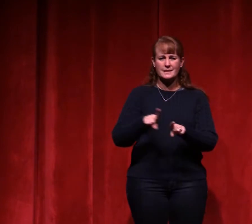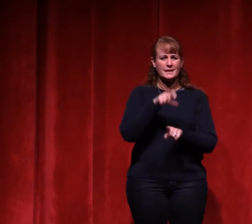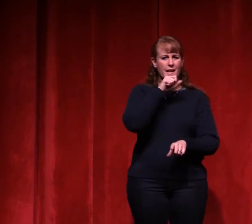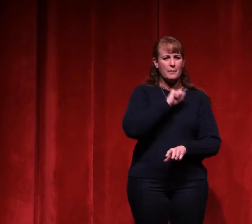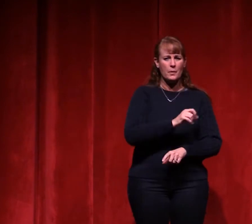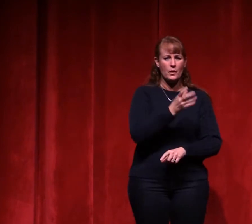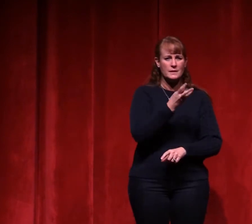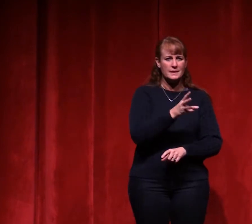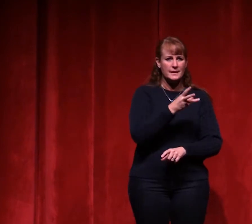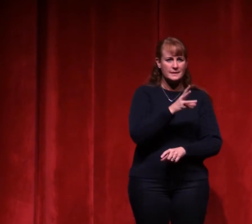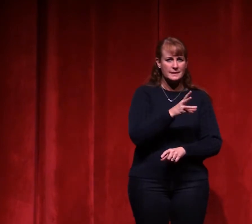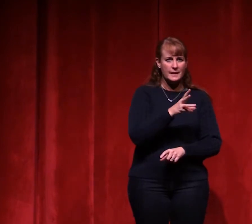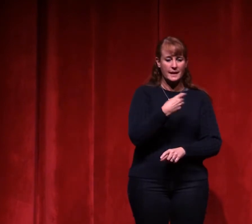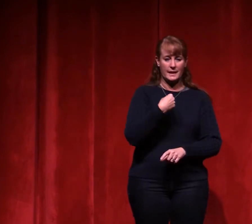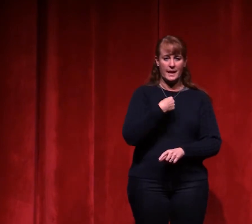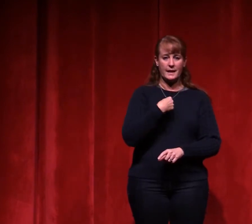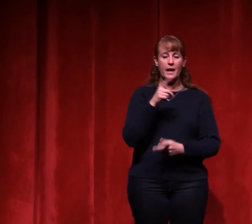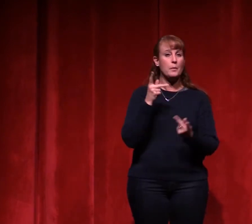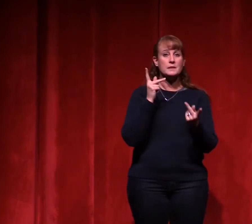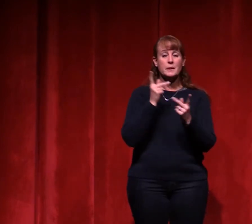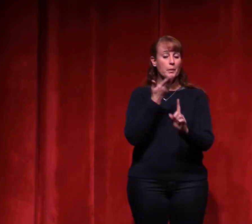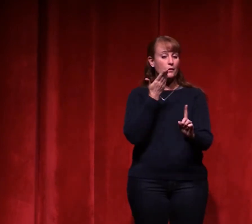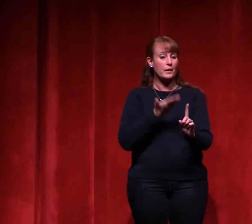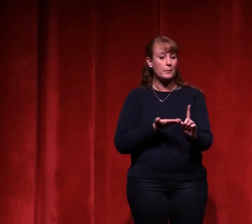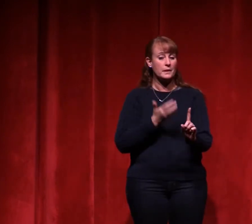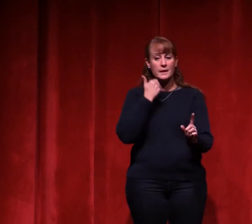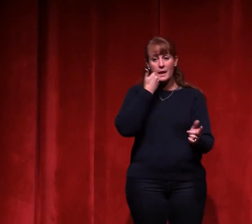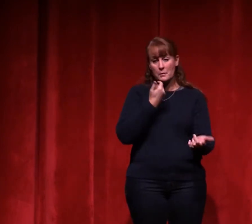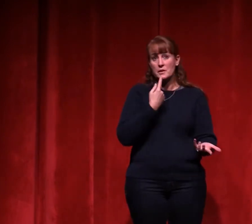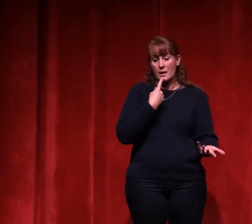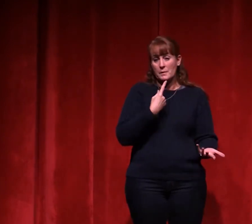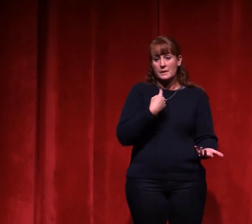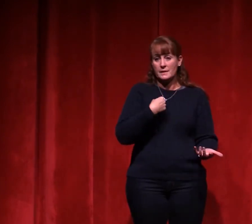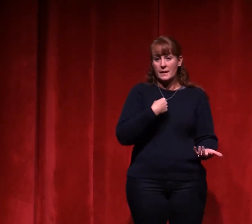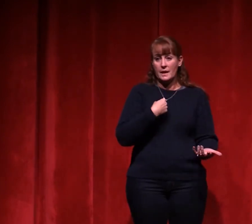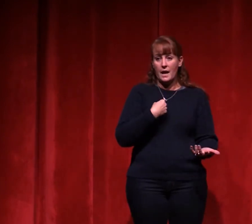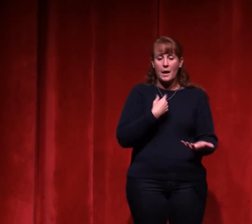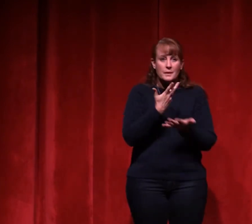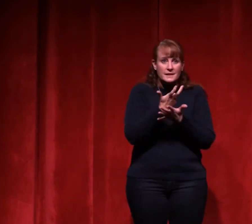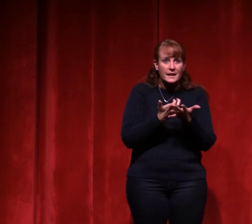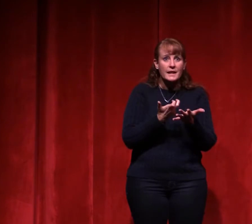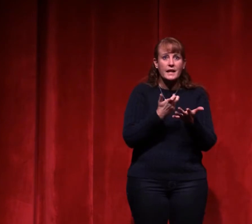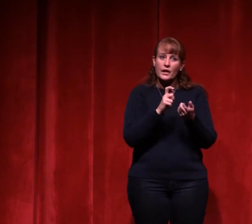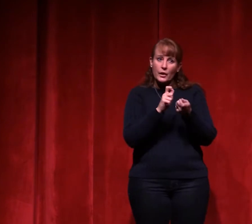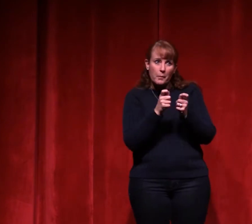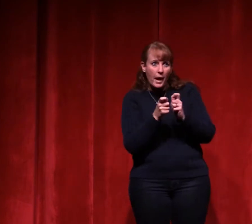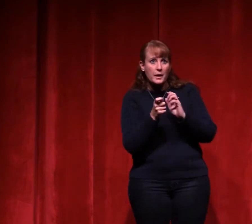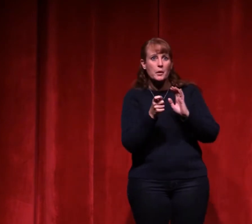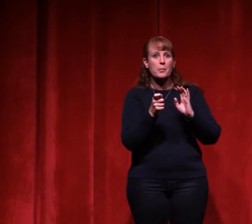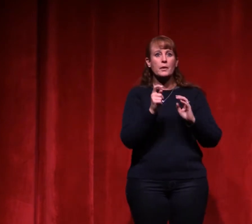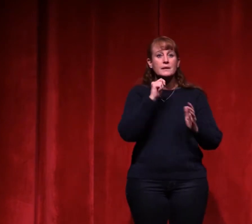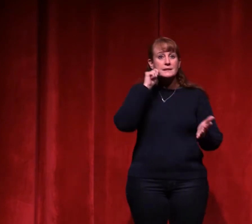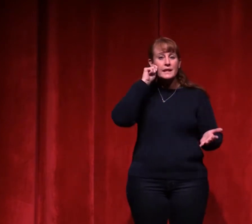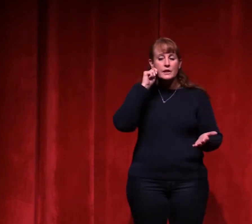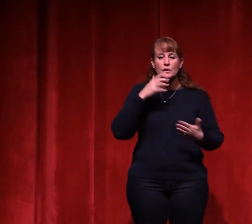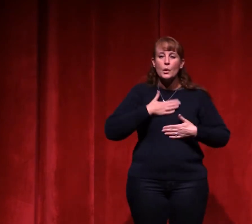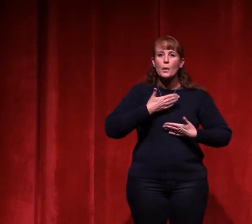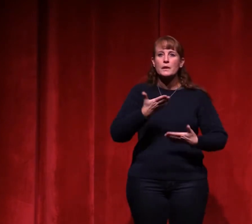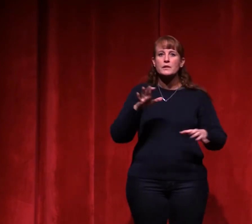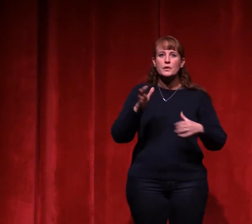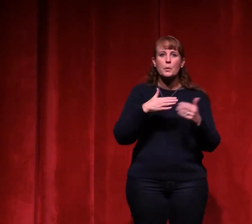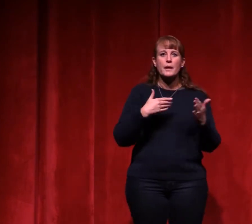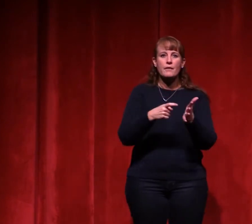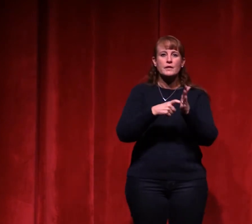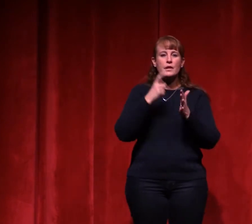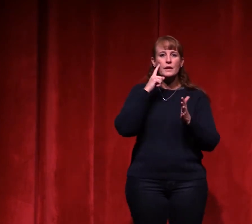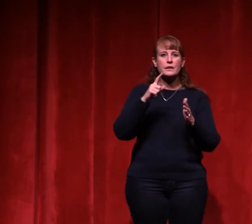16. And I was the ideal candidate, I'm ashamed to say. I was an eager, malleable teenager willing to do whatever it